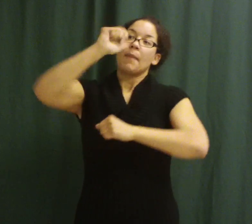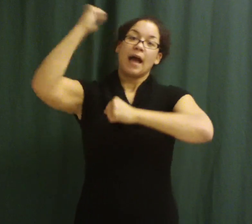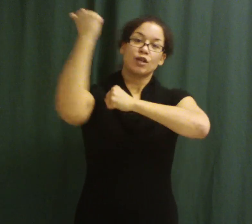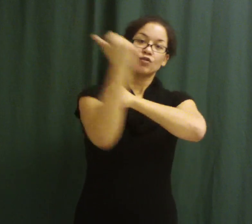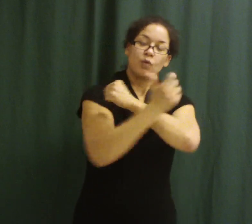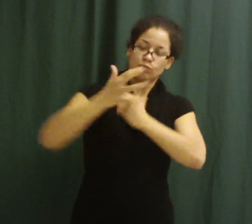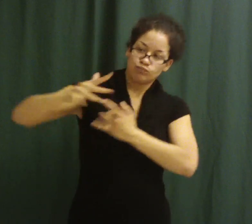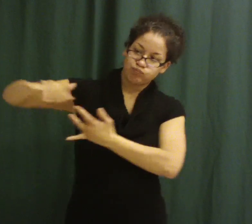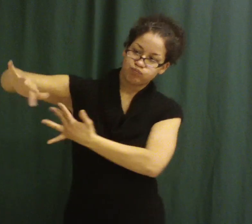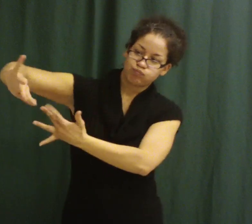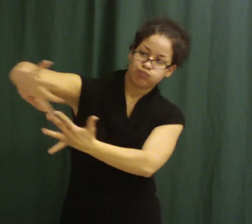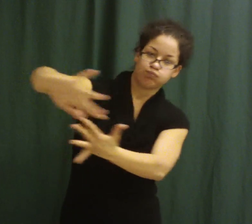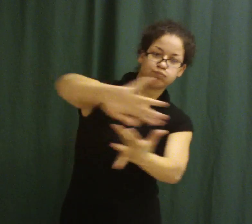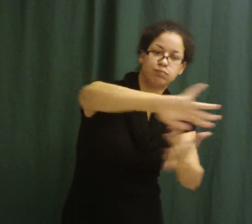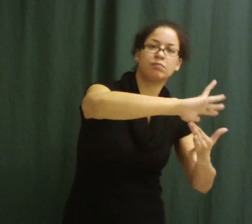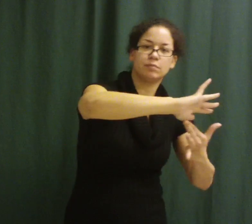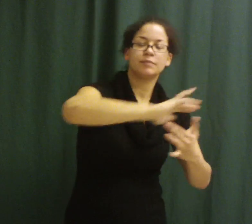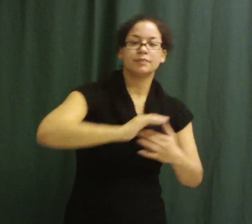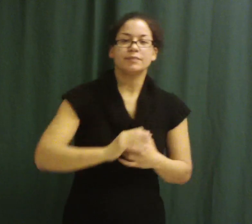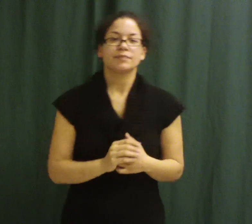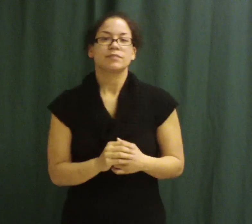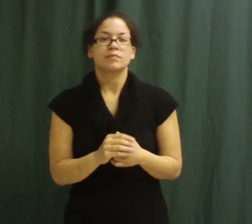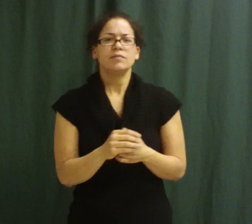A few asteroids follow paths